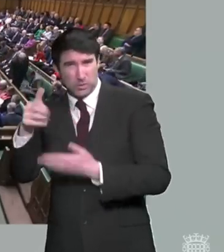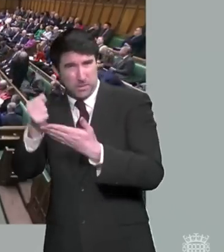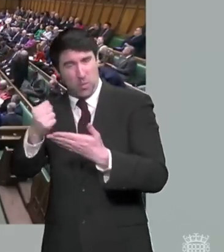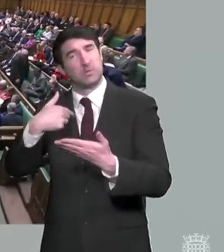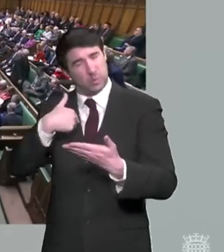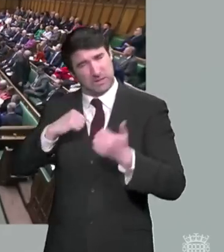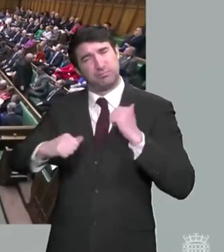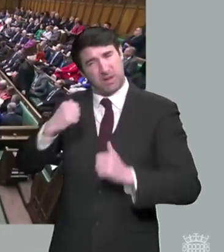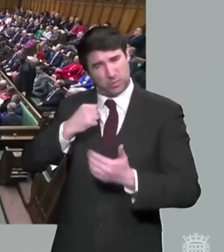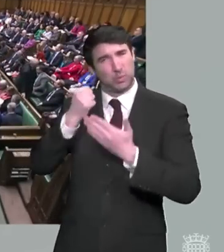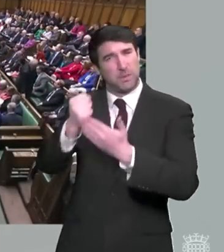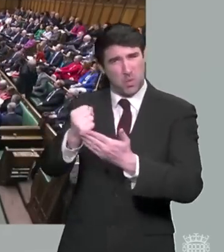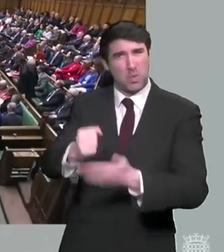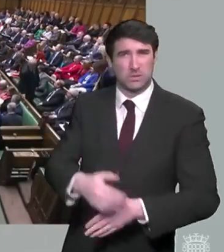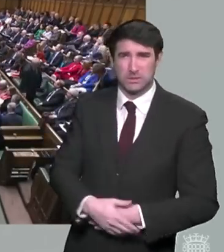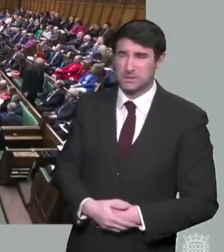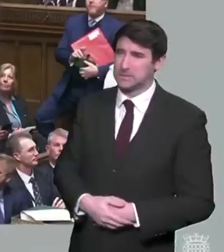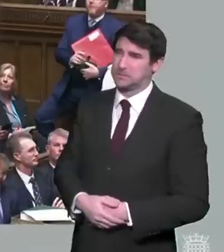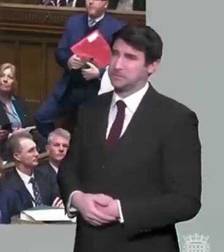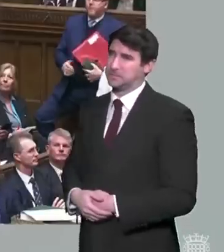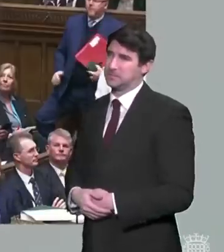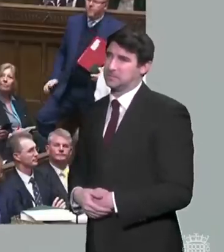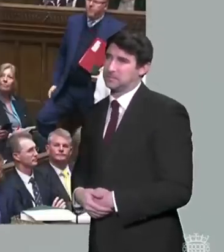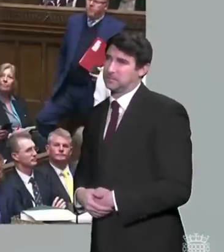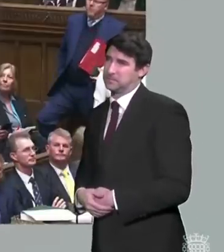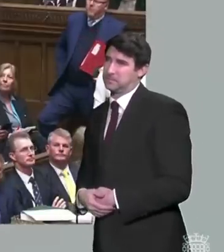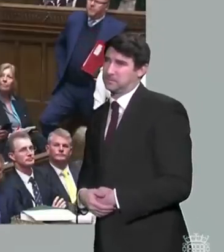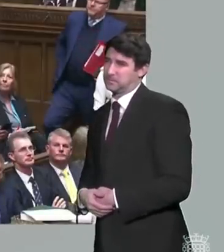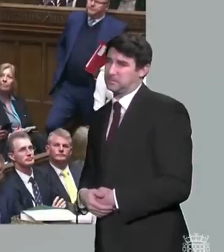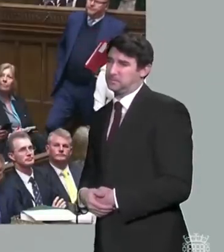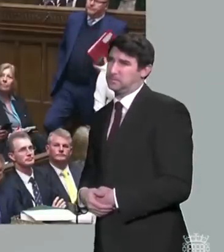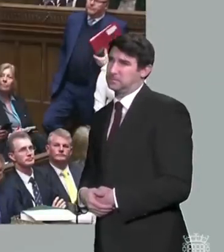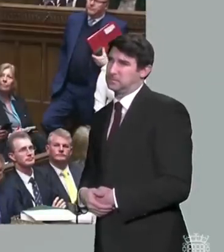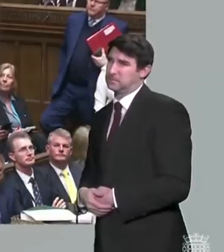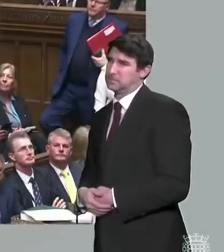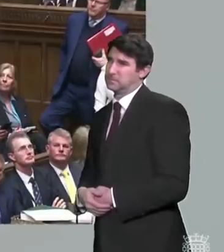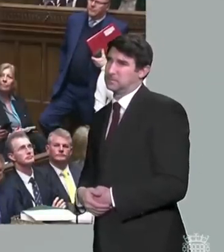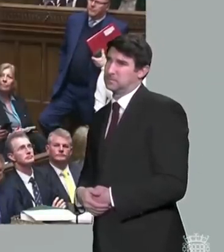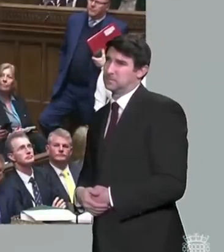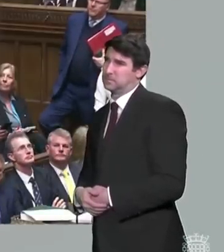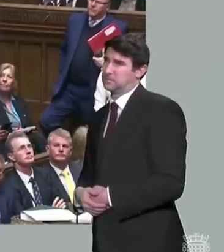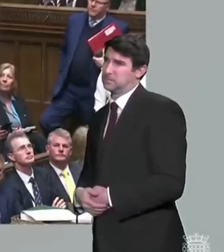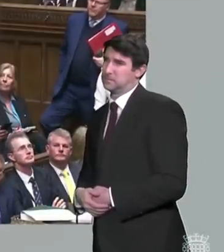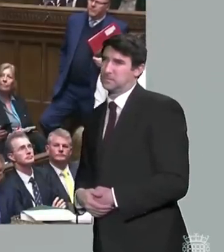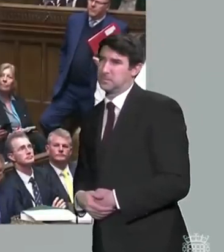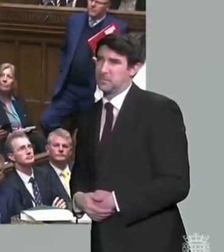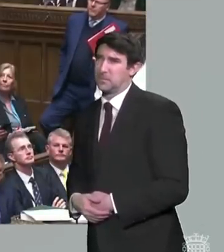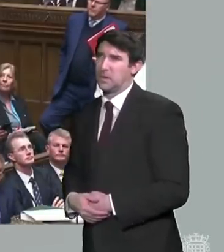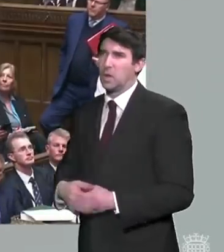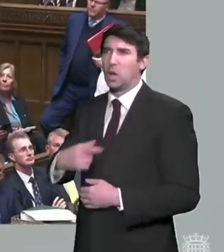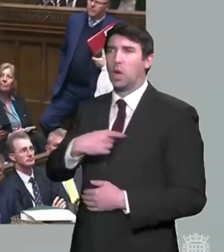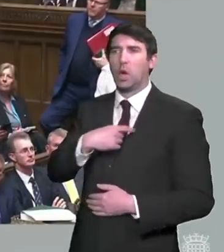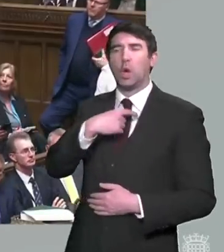Mr. Speaker, human trafficking is when you move people legally from one place to another, often with the promise of a